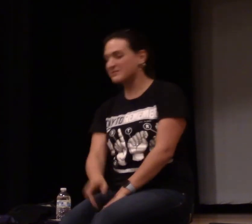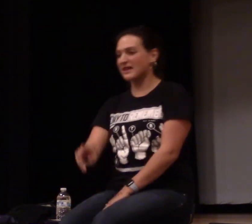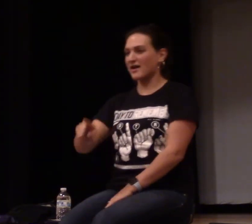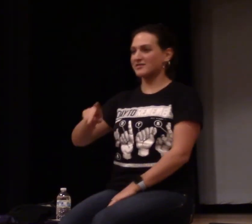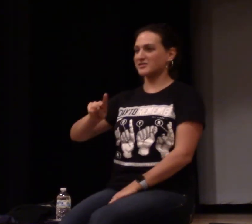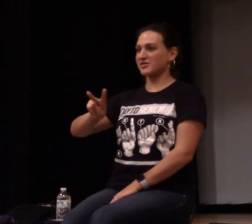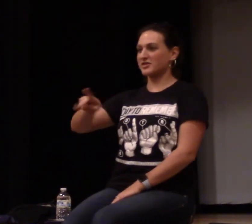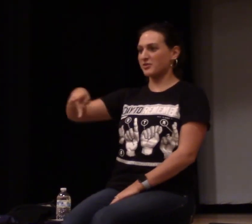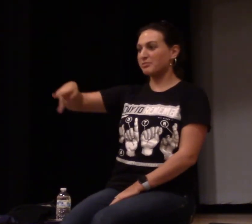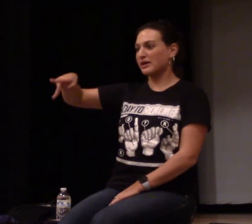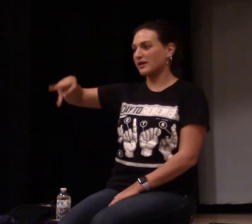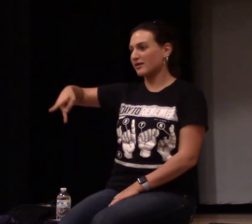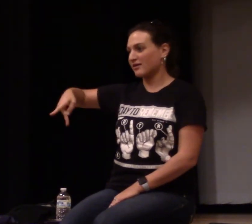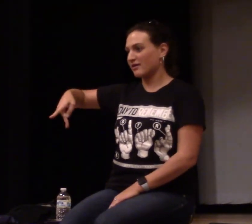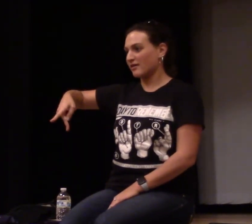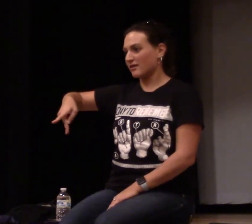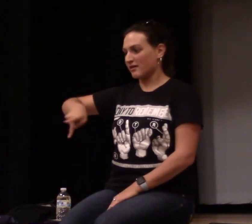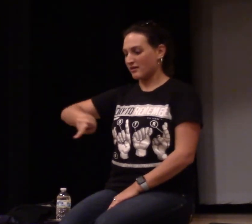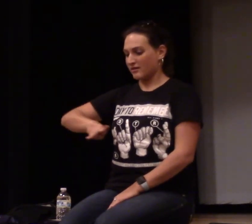Upset, so you're going to do a P.